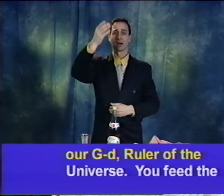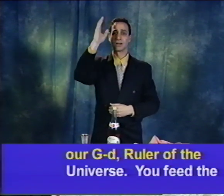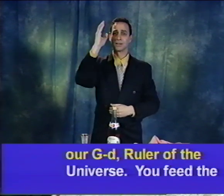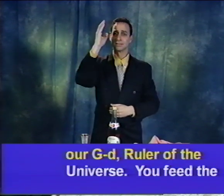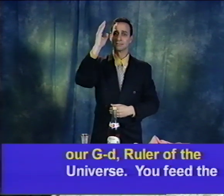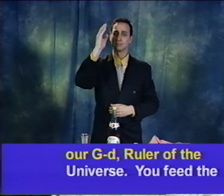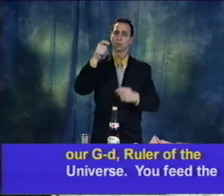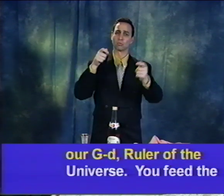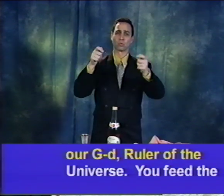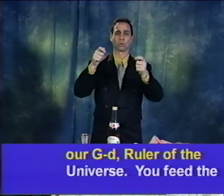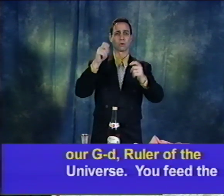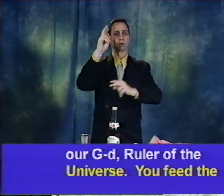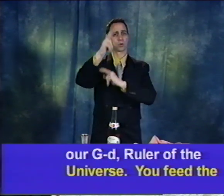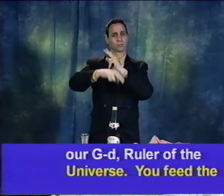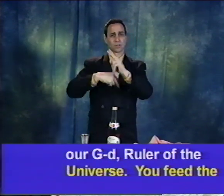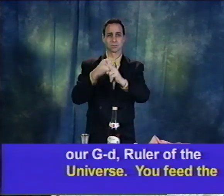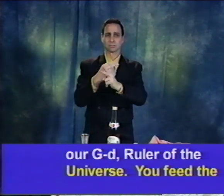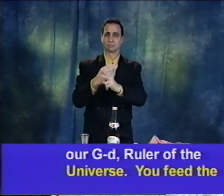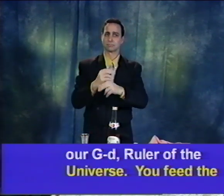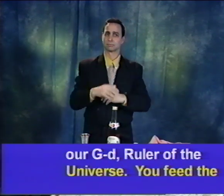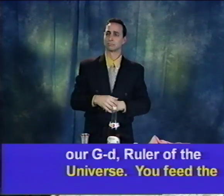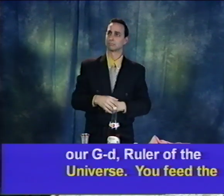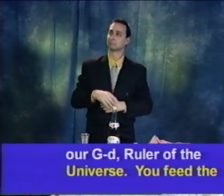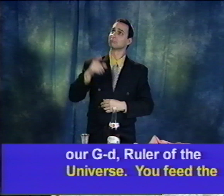our God, ruler of the universe.